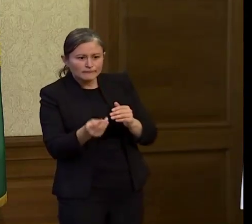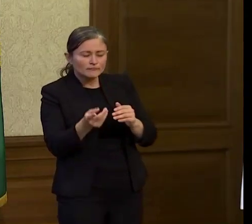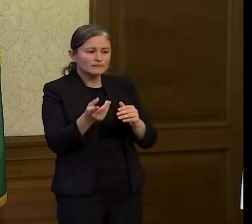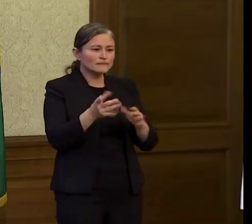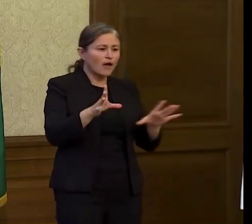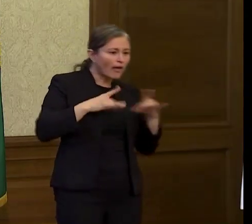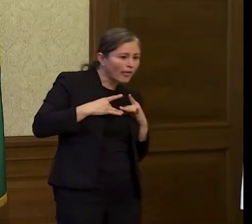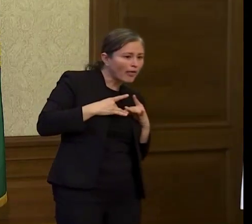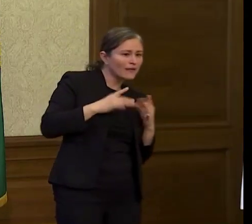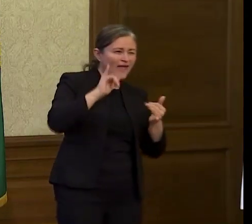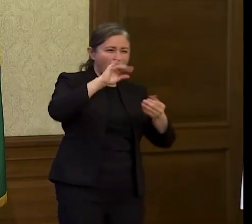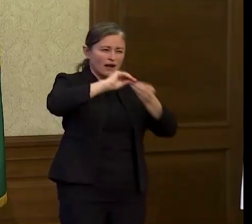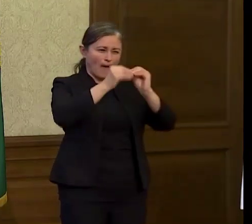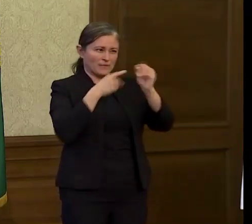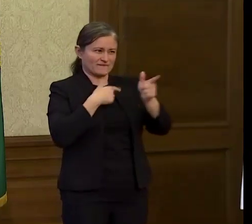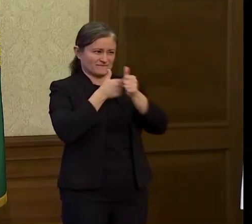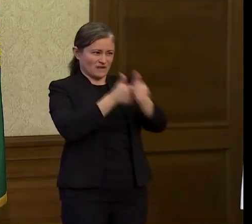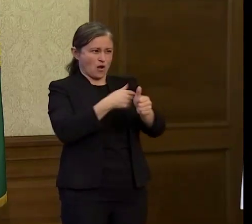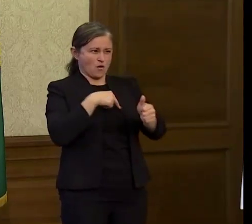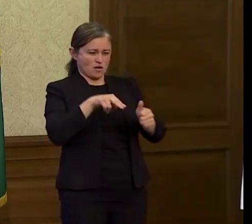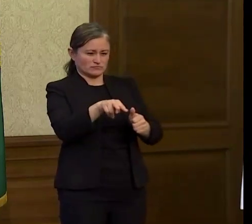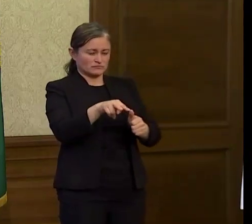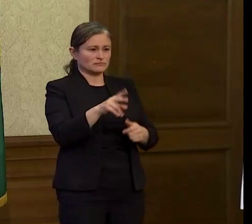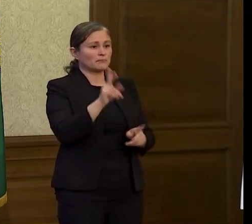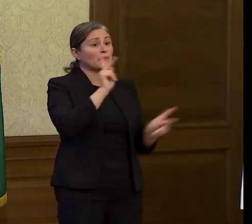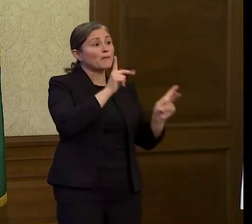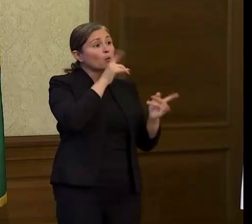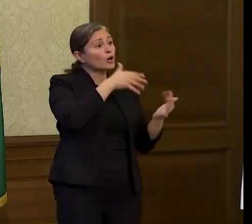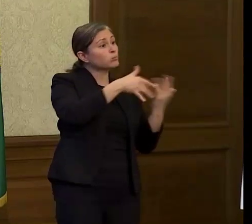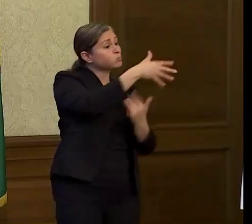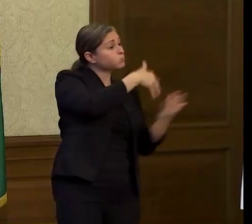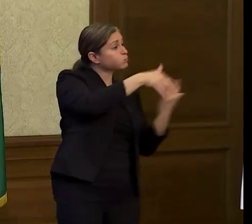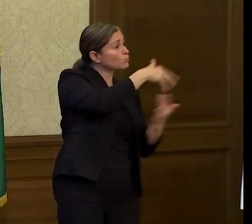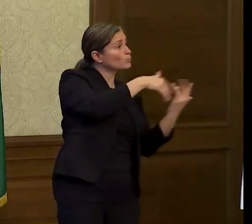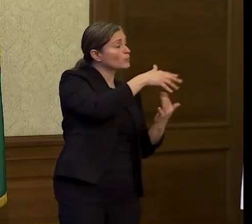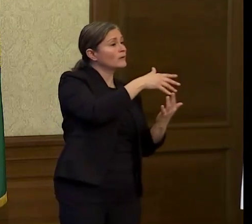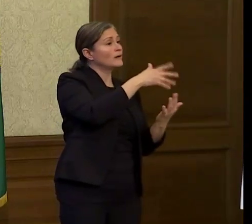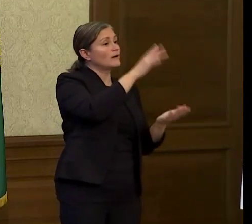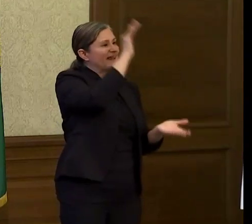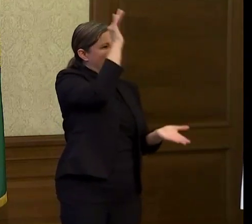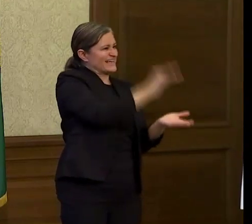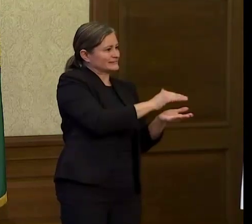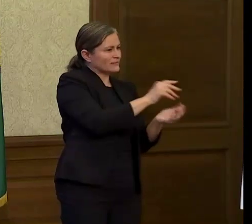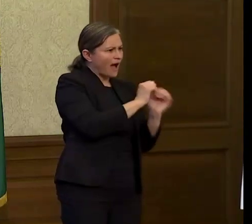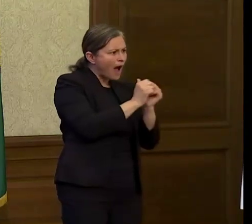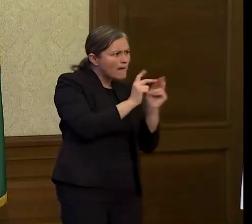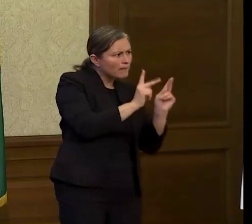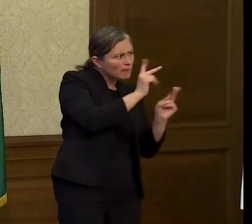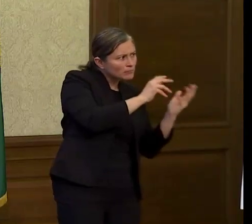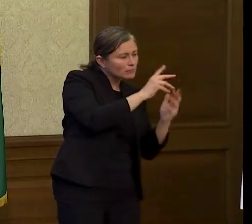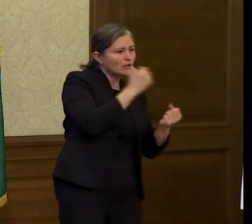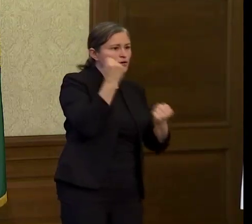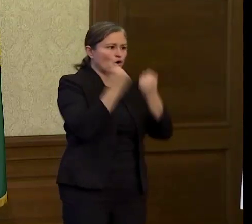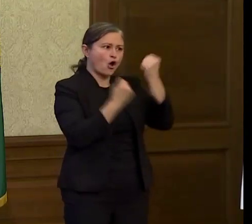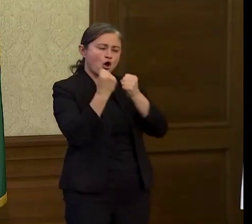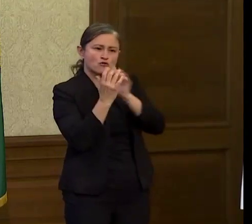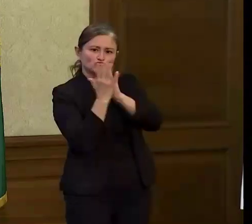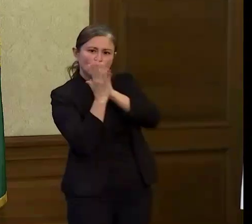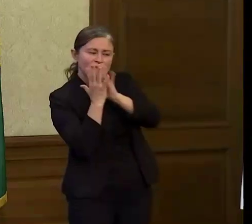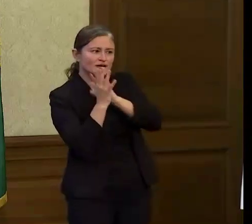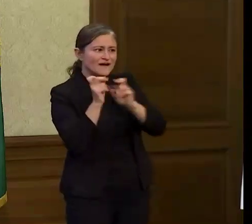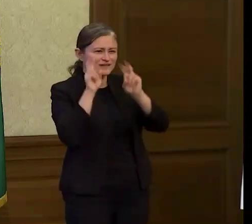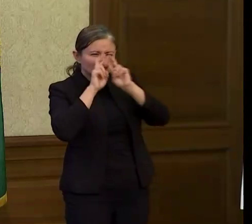both traffic patterns and patterns of internet and cell phone usage. We will look at the rate of hospitalizations